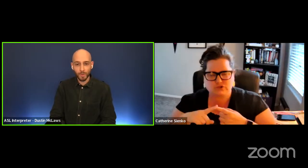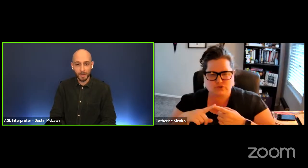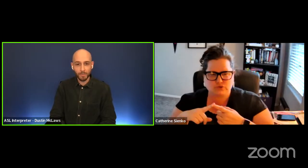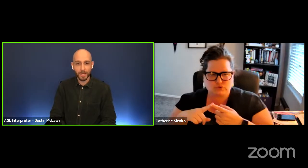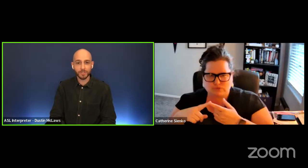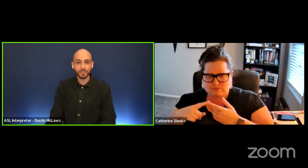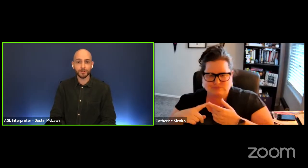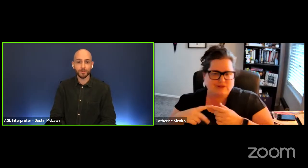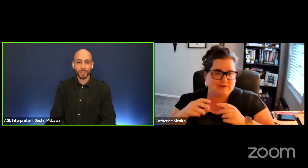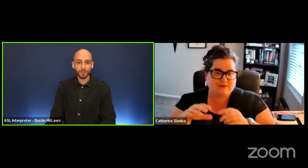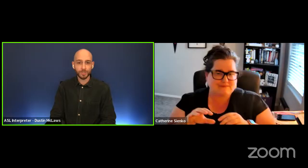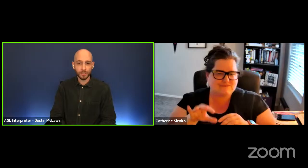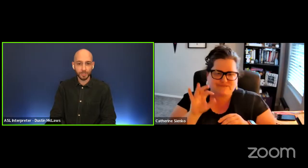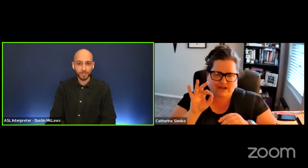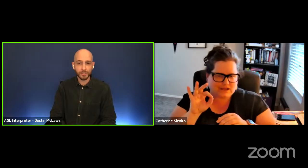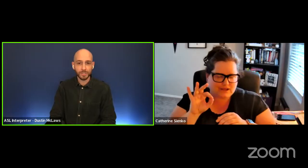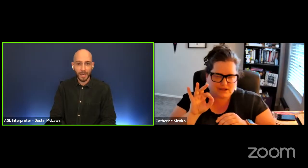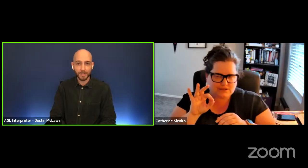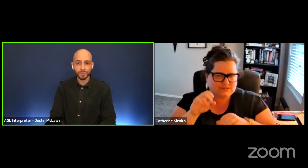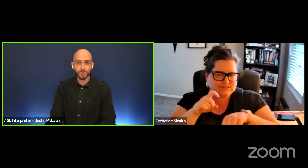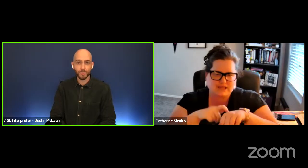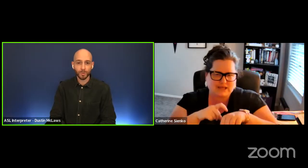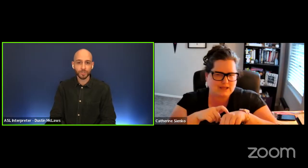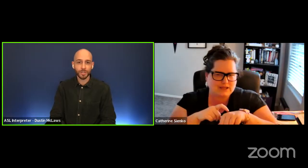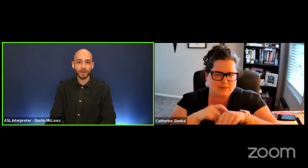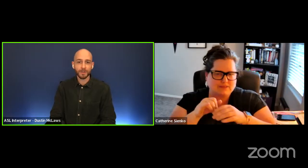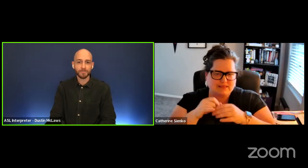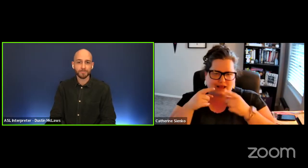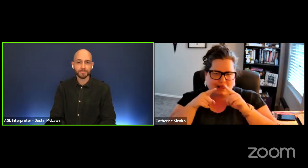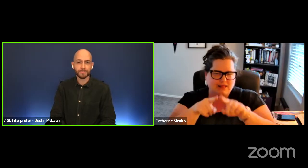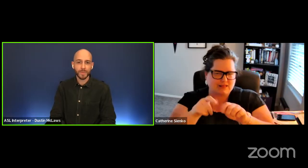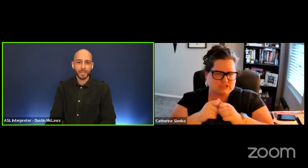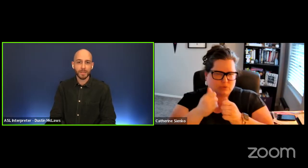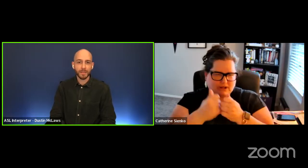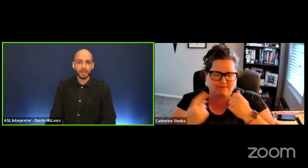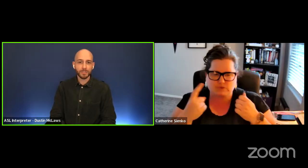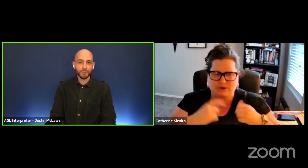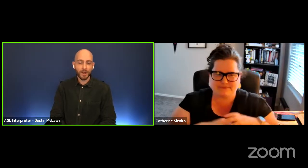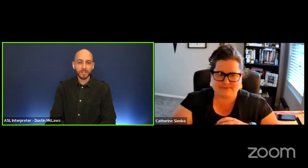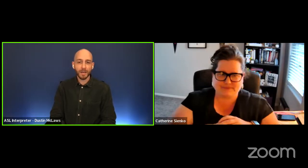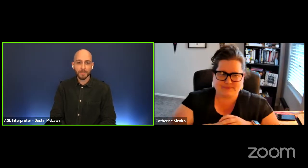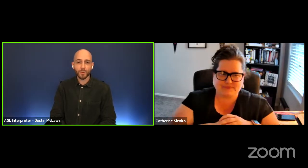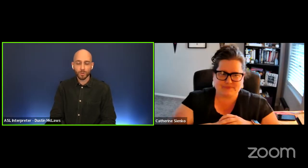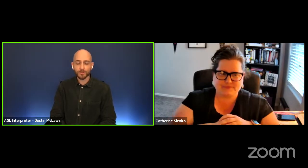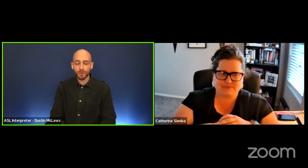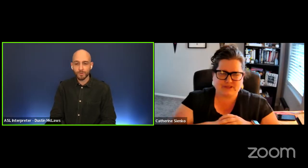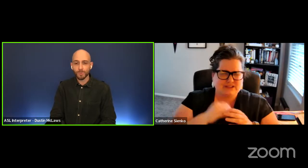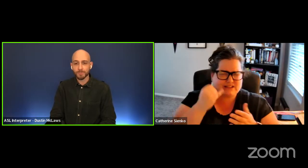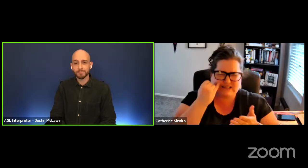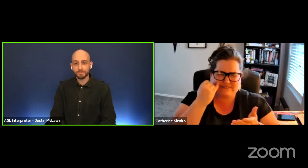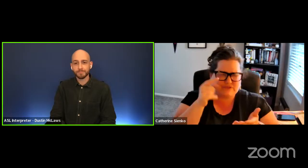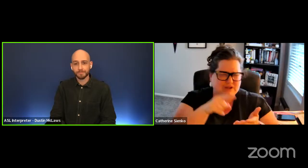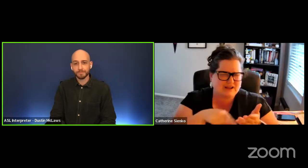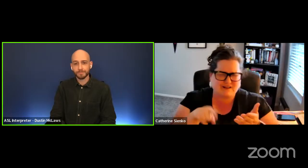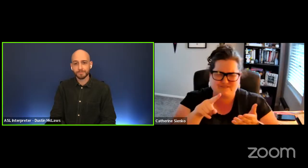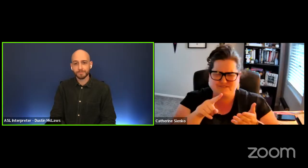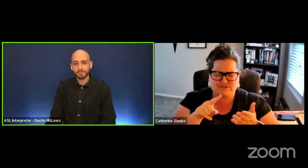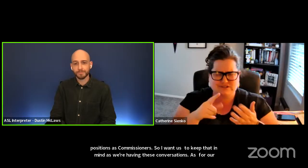will do my best and do my due diligence as your board chair to find time that works for